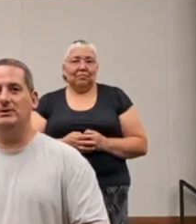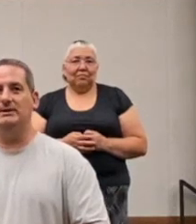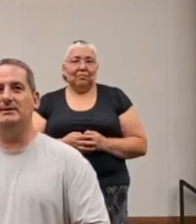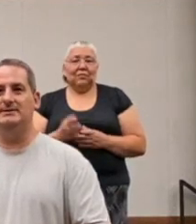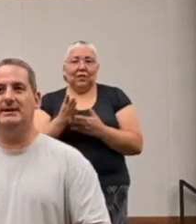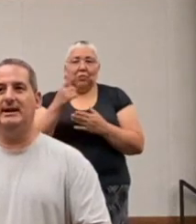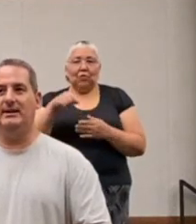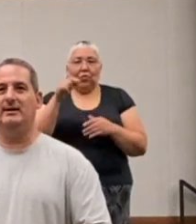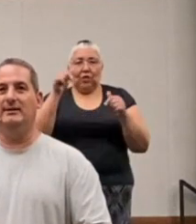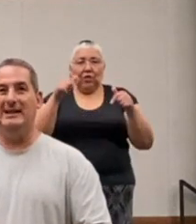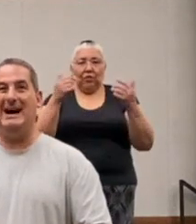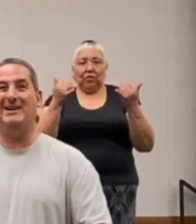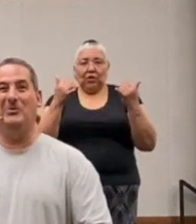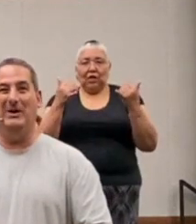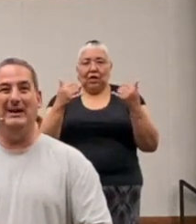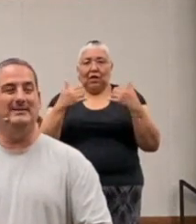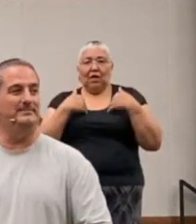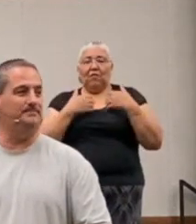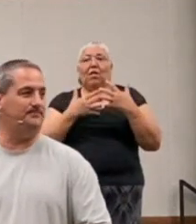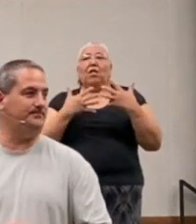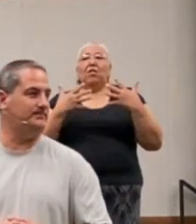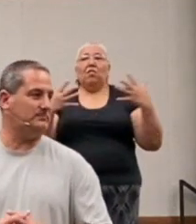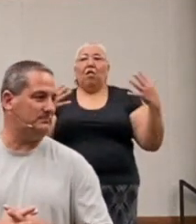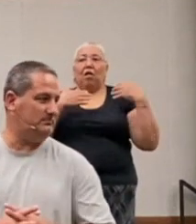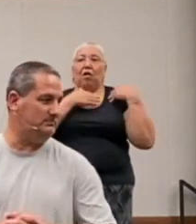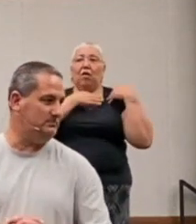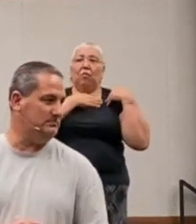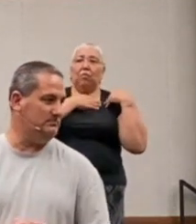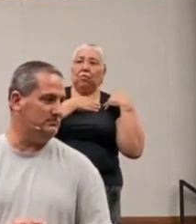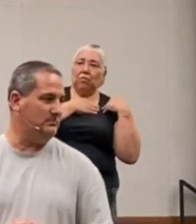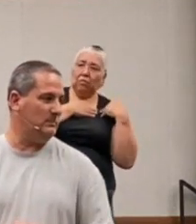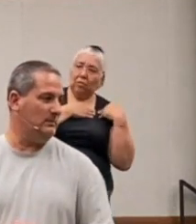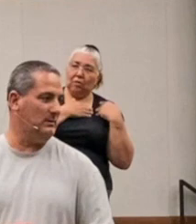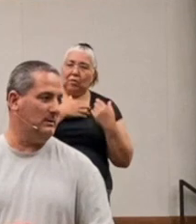Some of you are in here today carrying a lot of